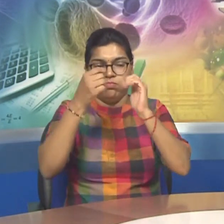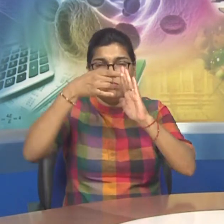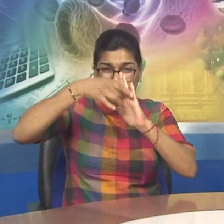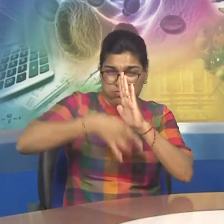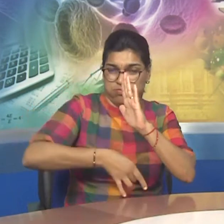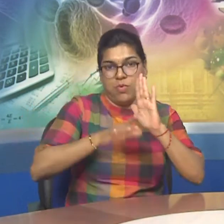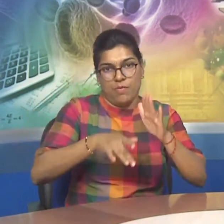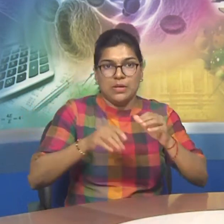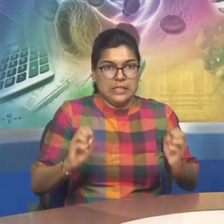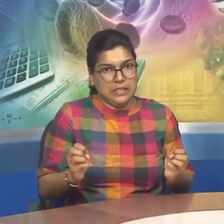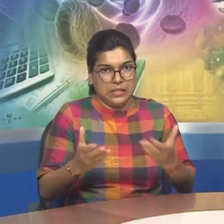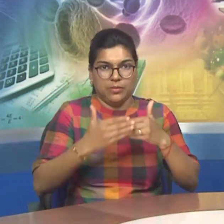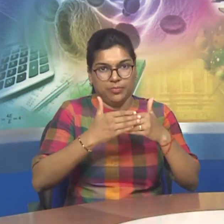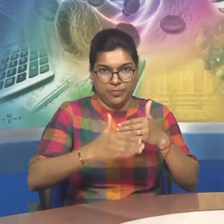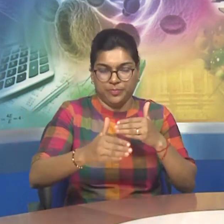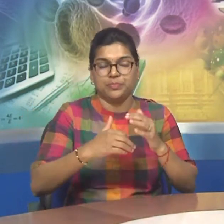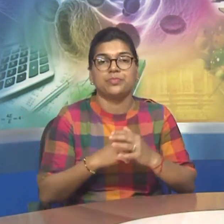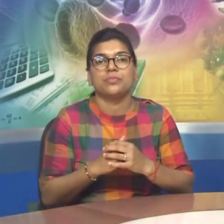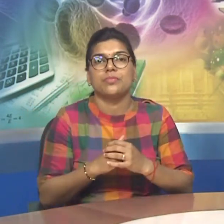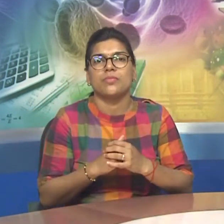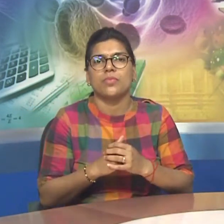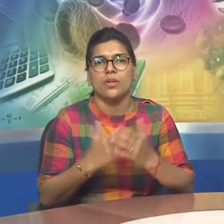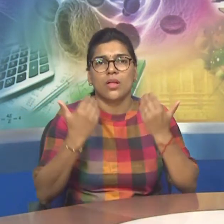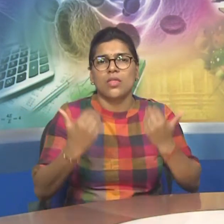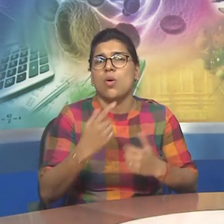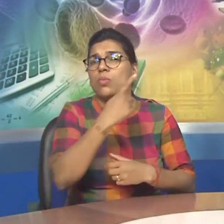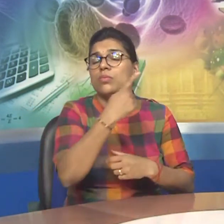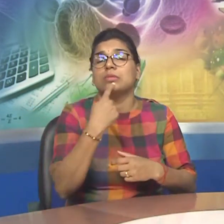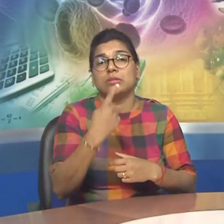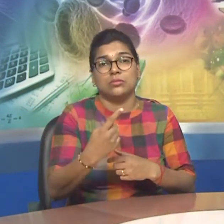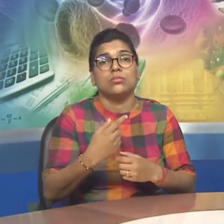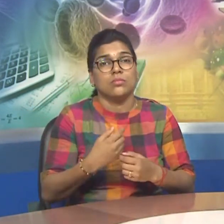Now let us begin the poem.